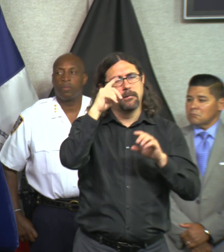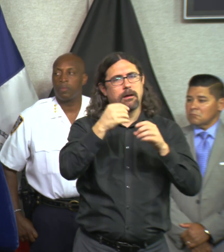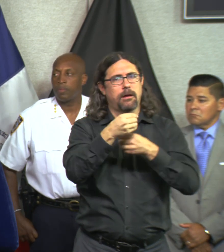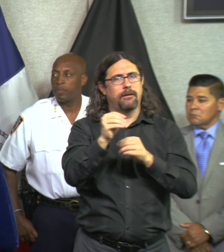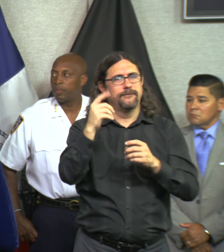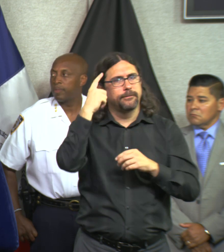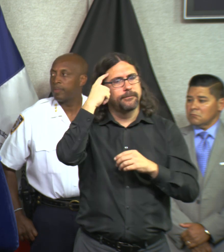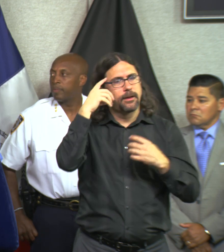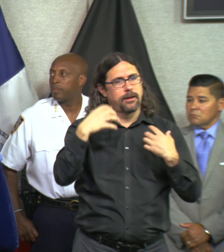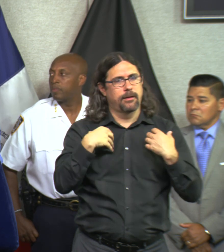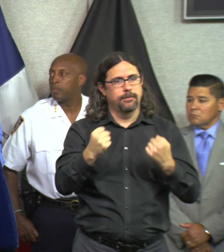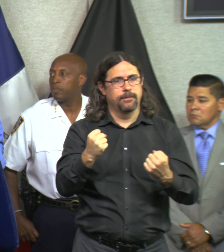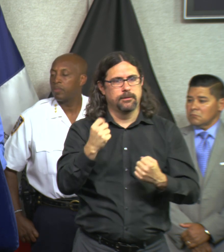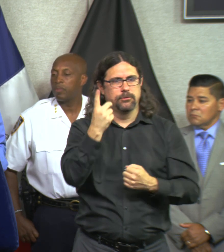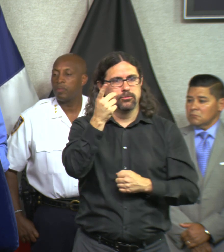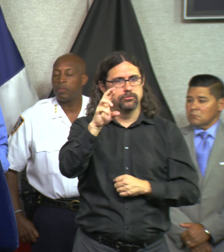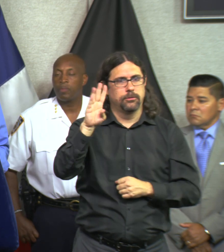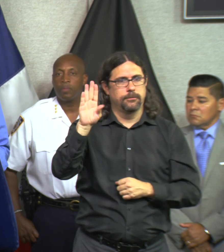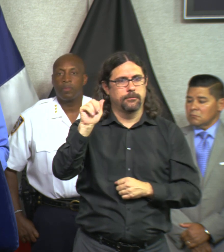be fatal.